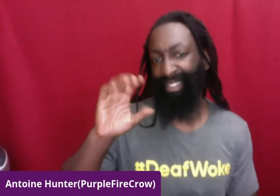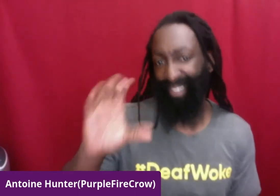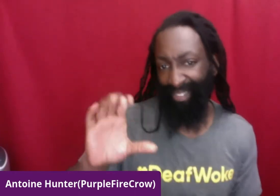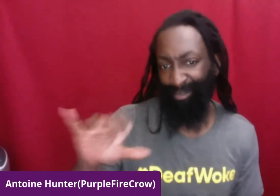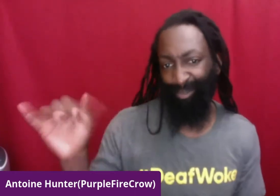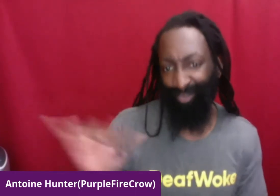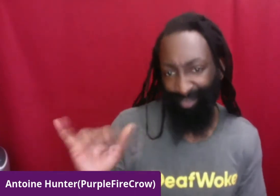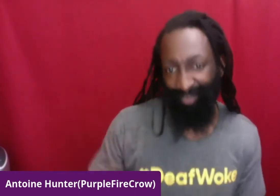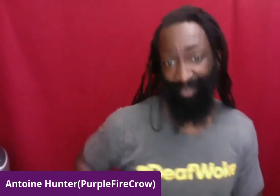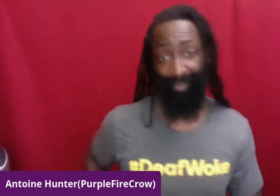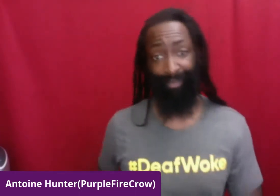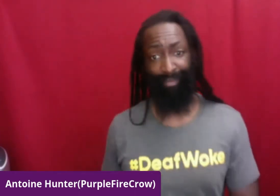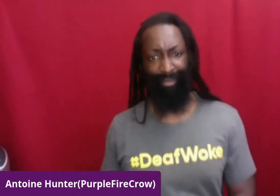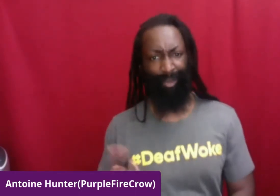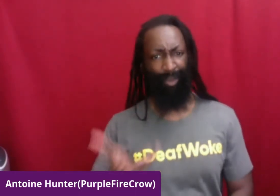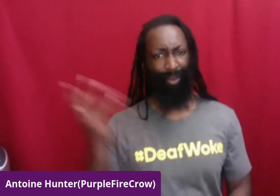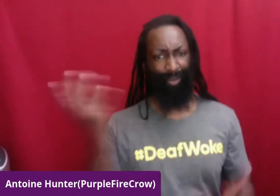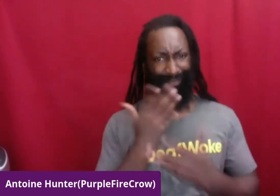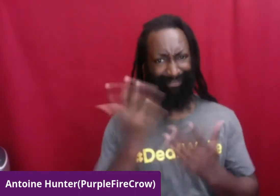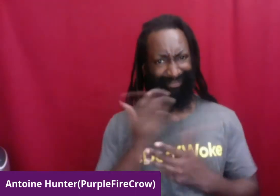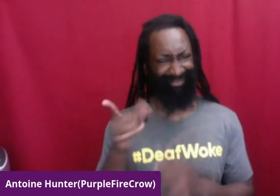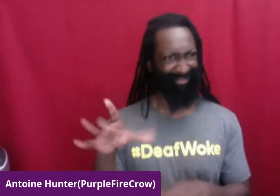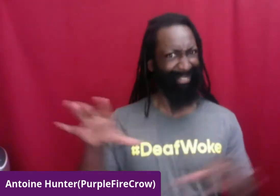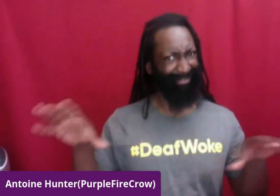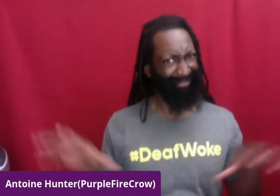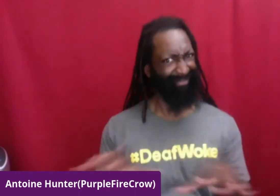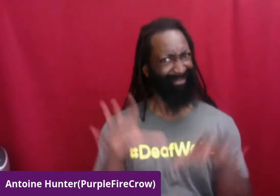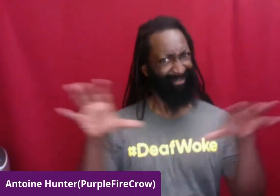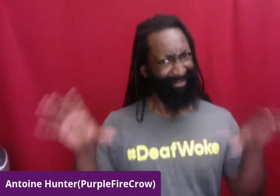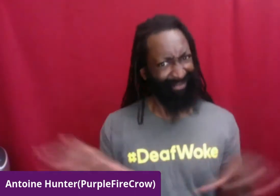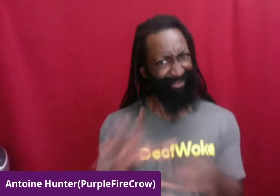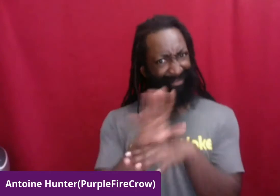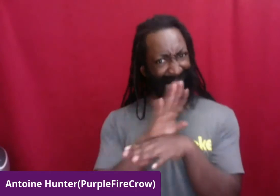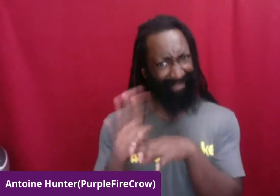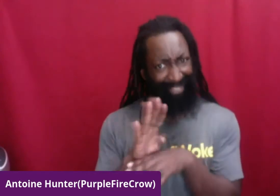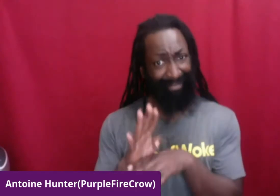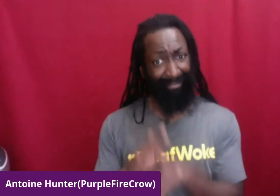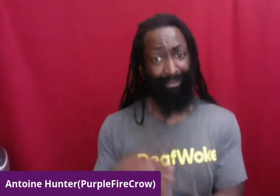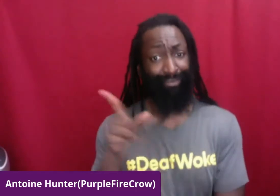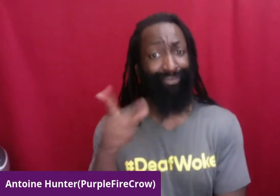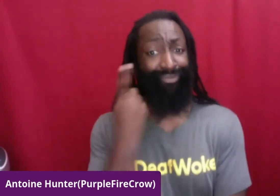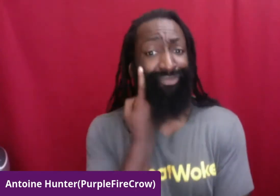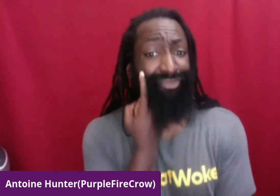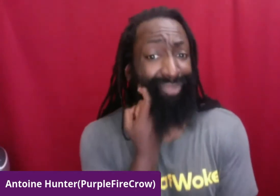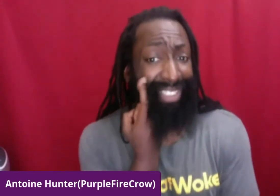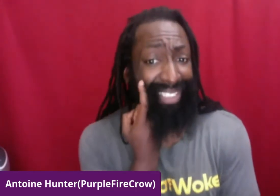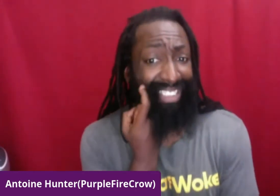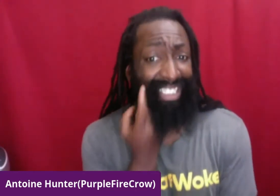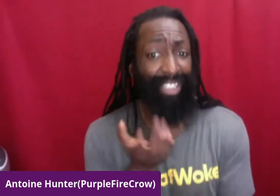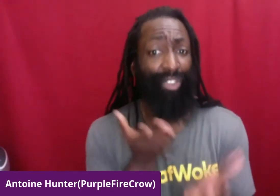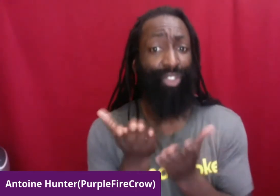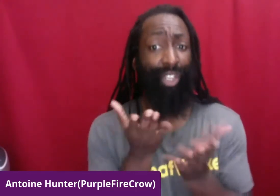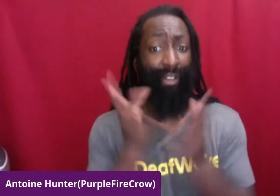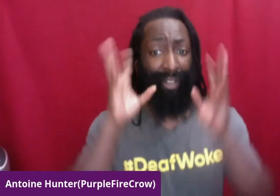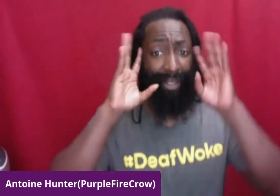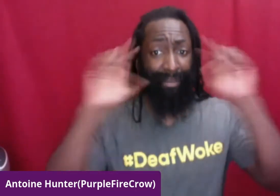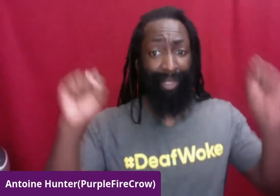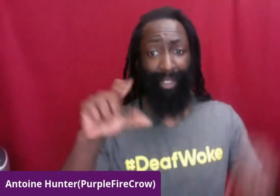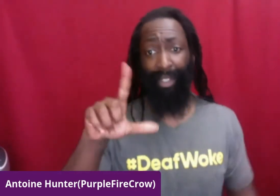Just full of cultural and art. She keeps